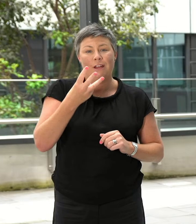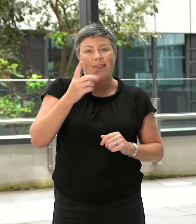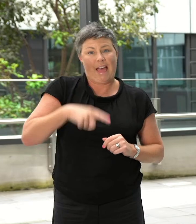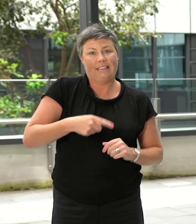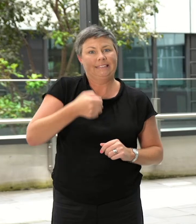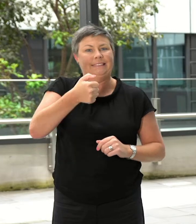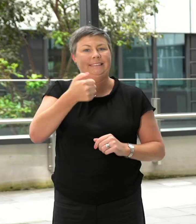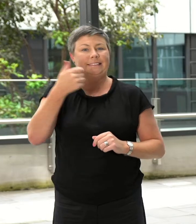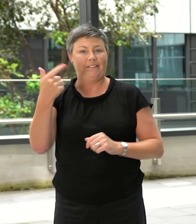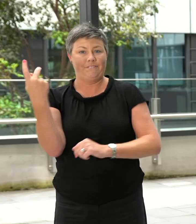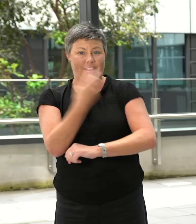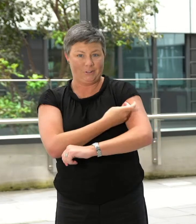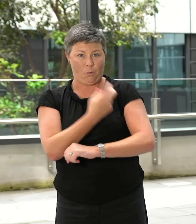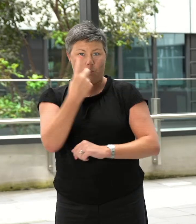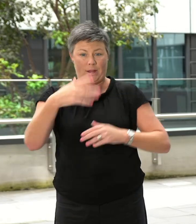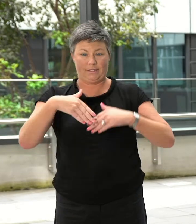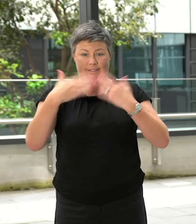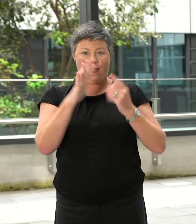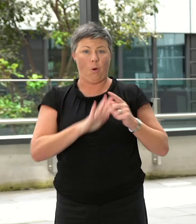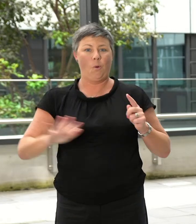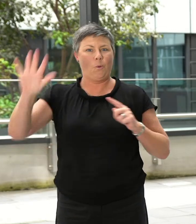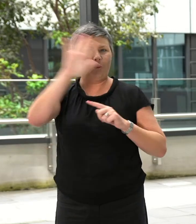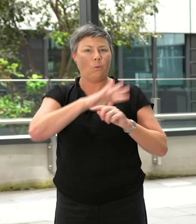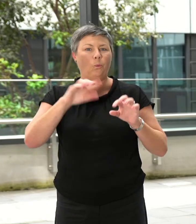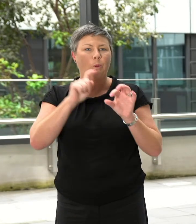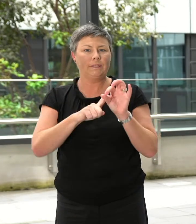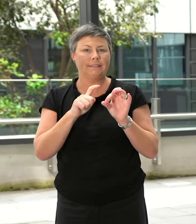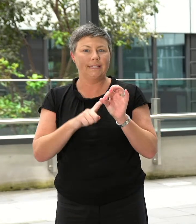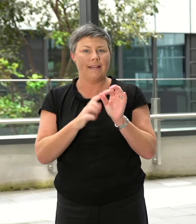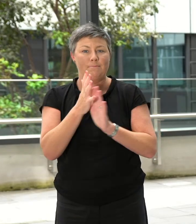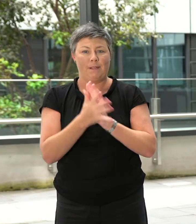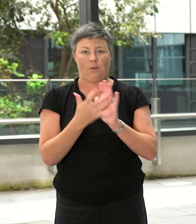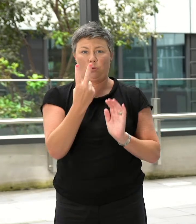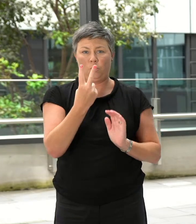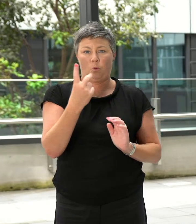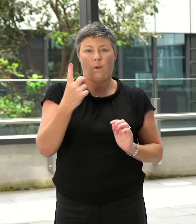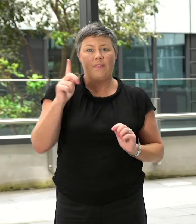a single day across Queensland. This brings us to